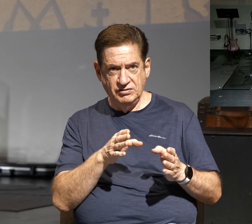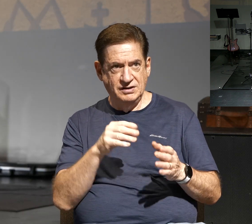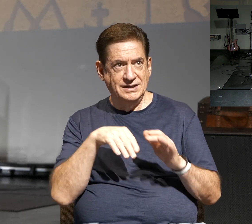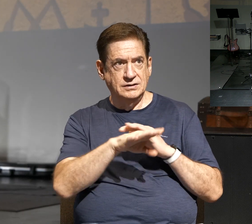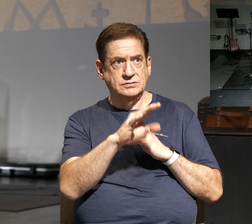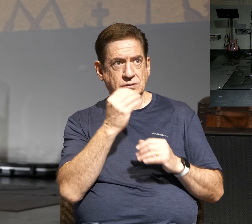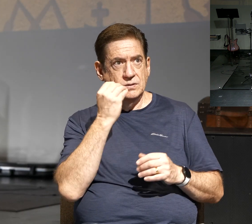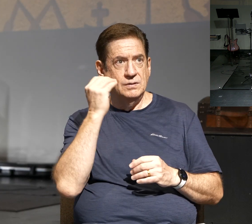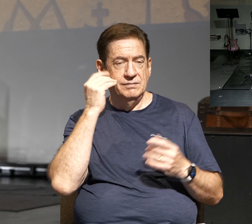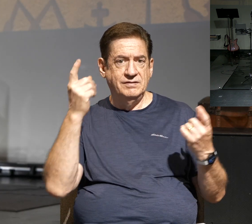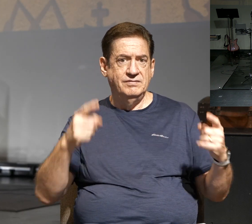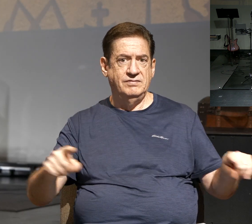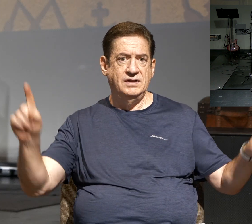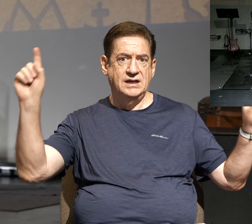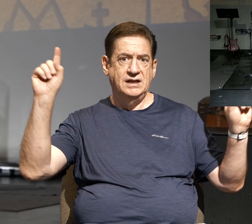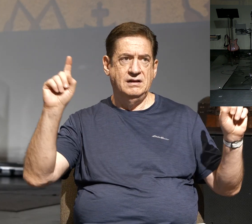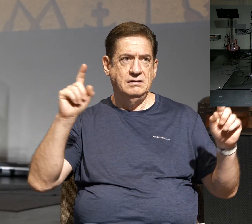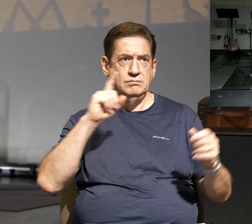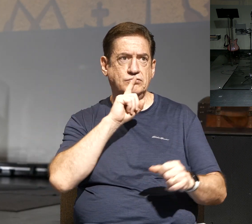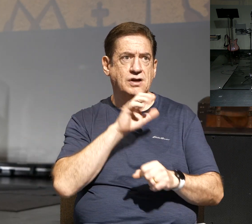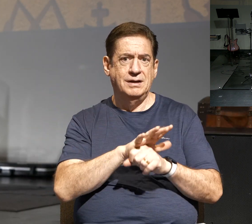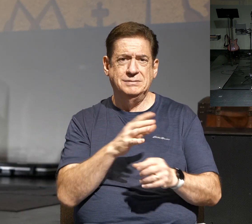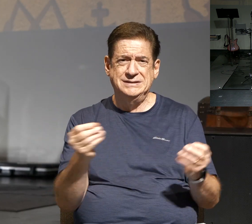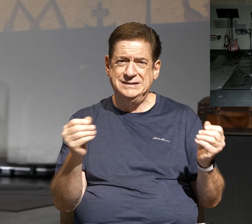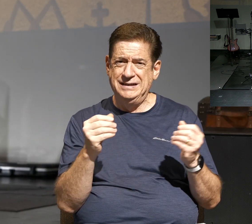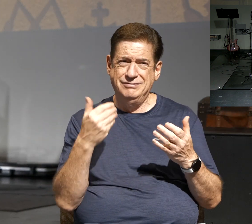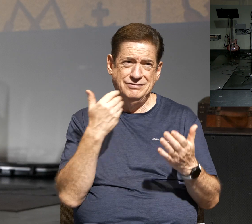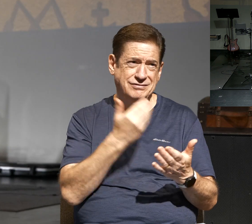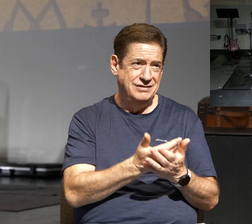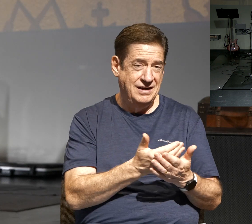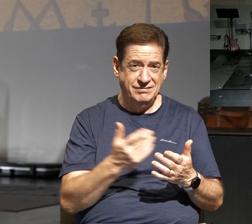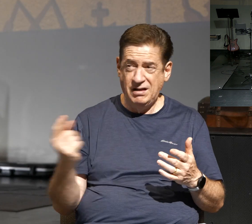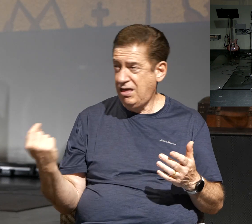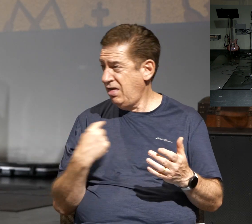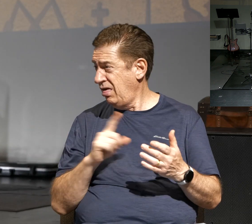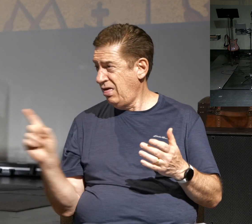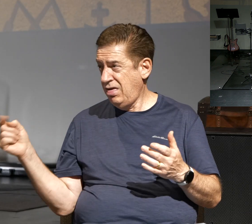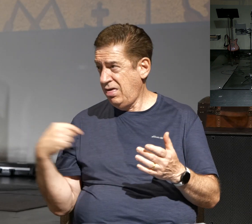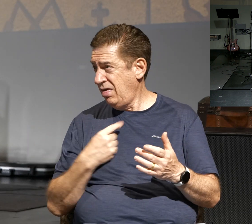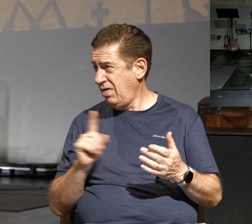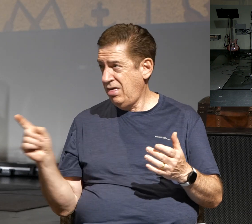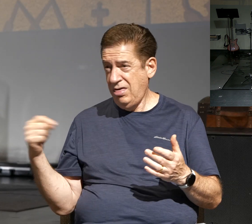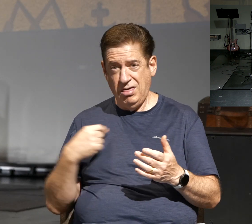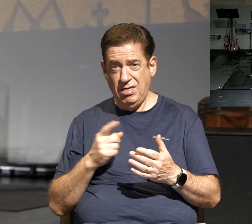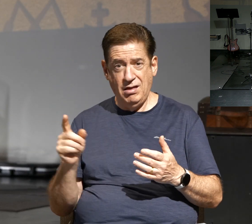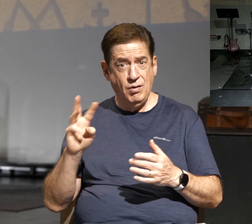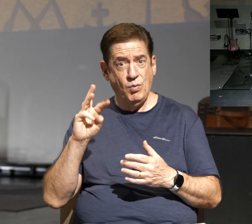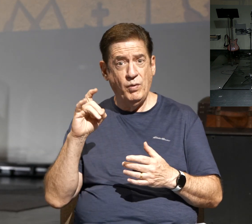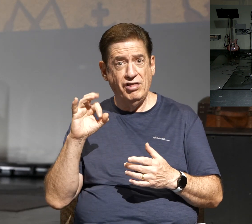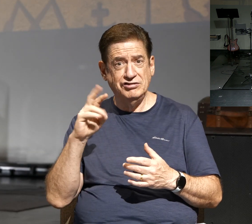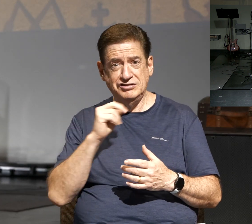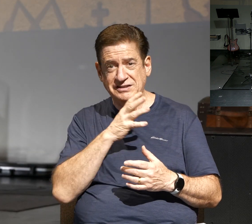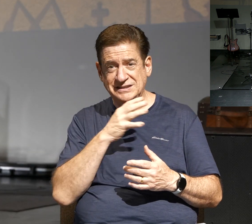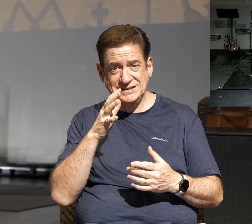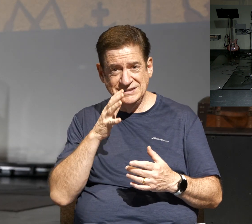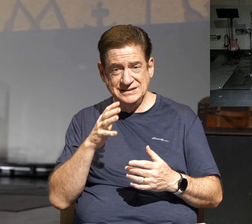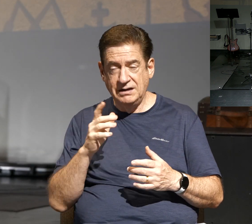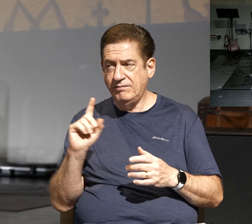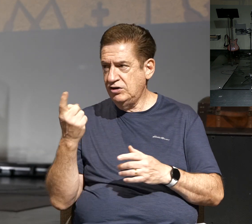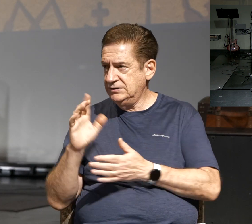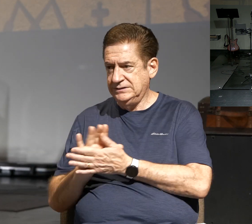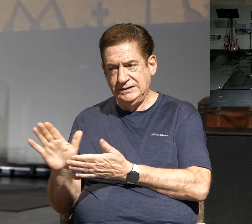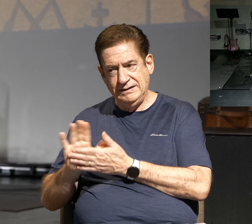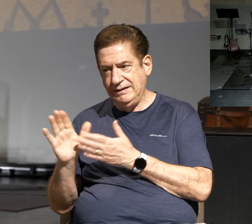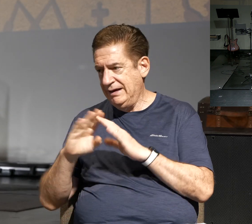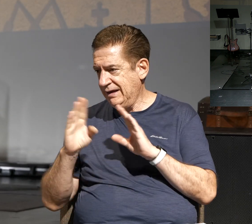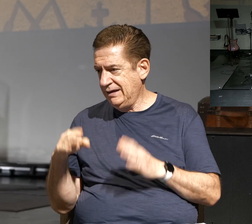into the promised land. They arrived. No more wandering around in the wilderness. Now they got you know, they've got to clean house. They got to do